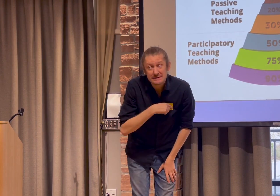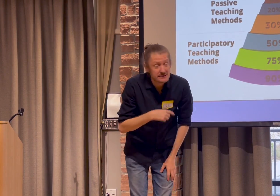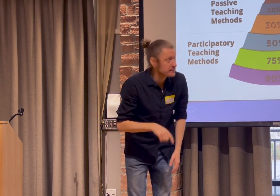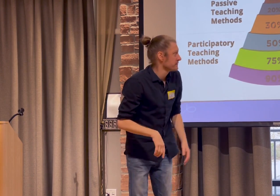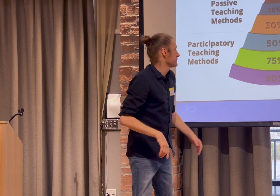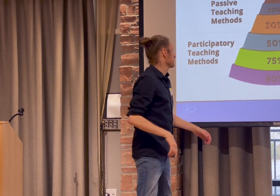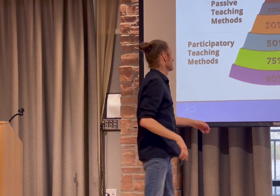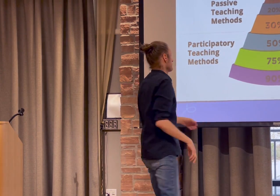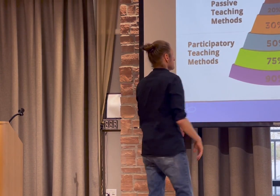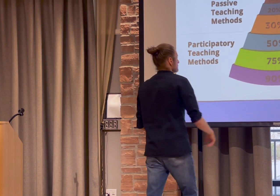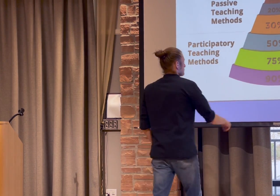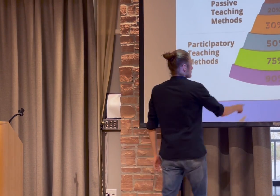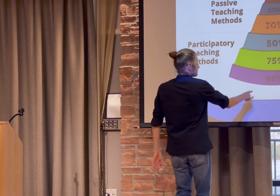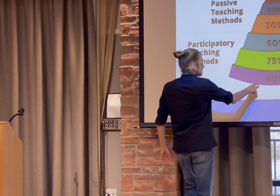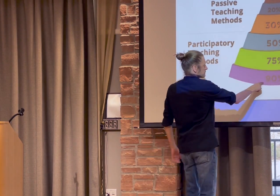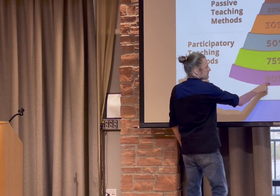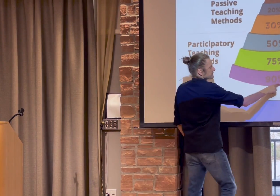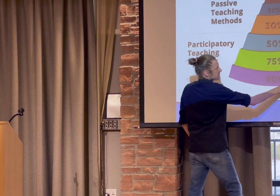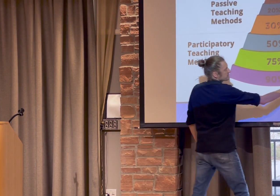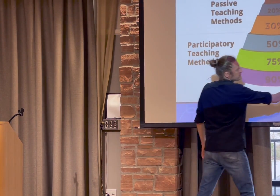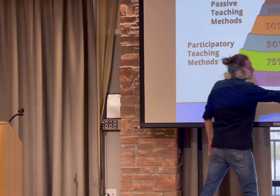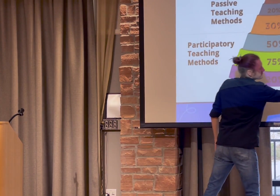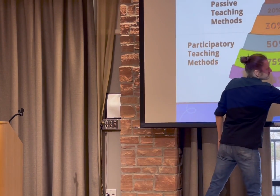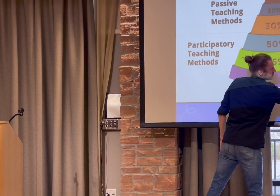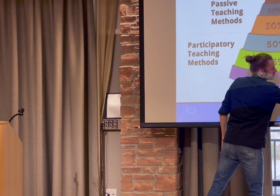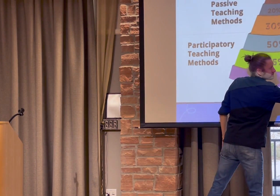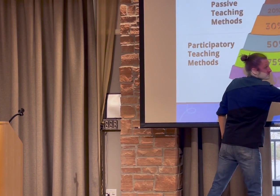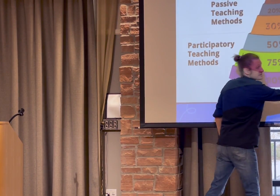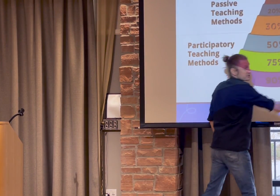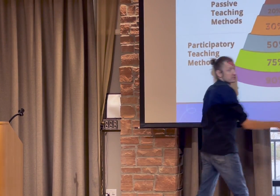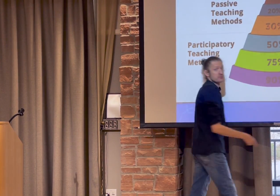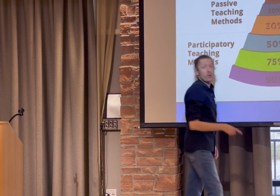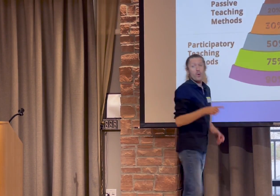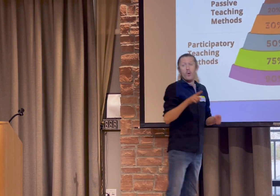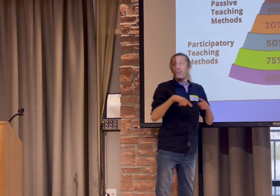learn through lecture and through reading, and that's it. But for us,